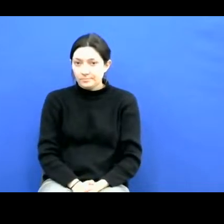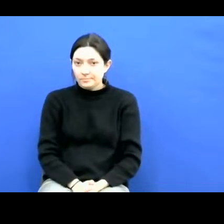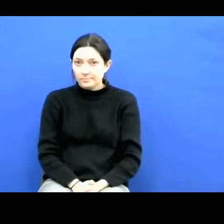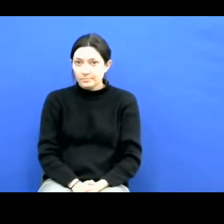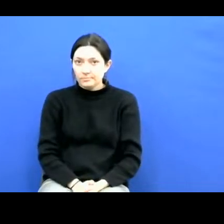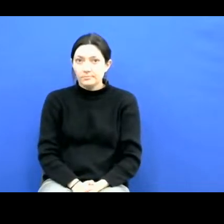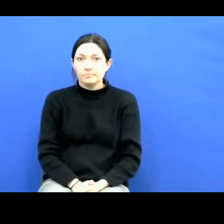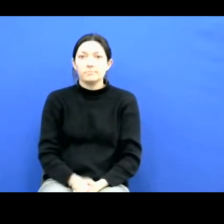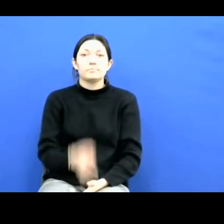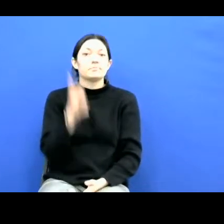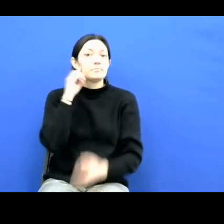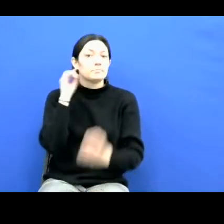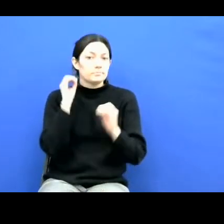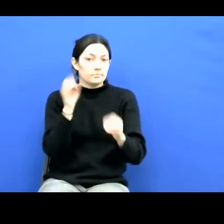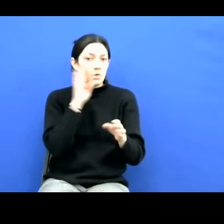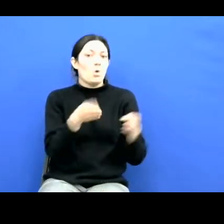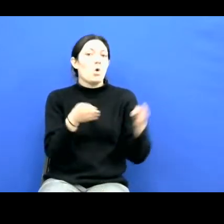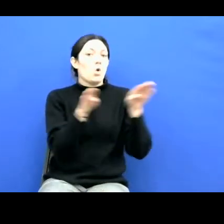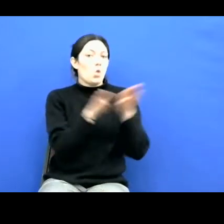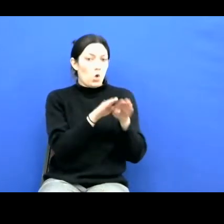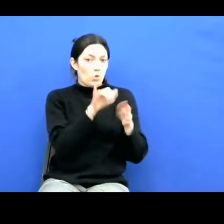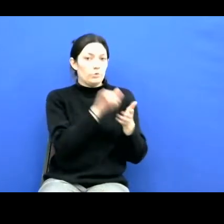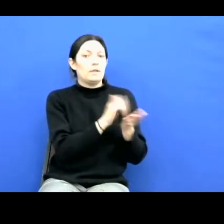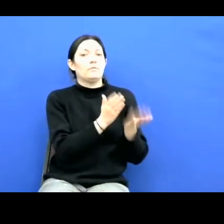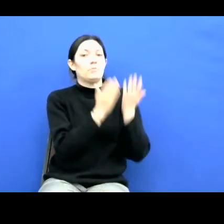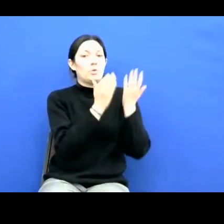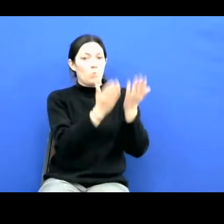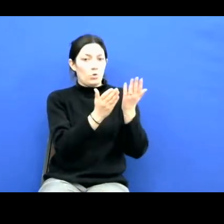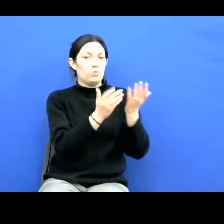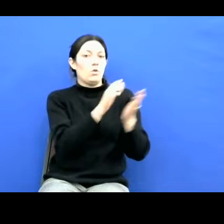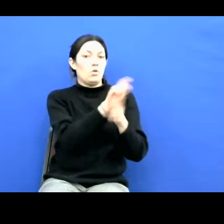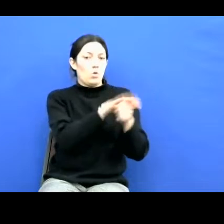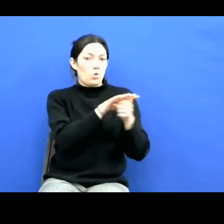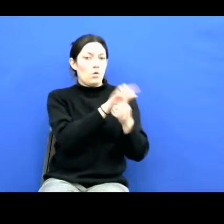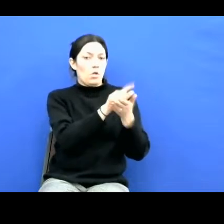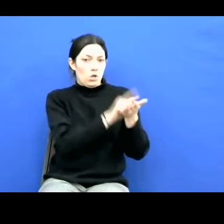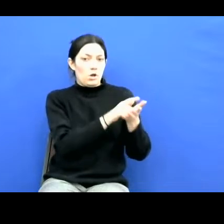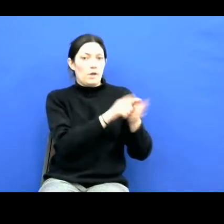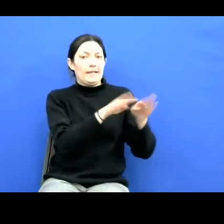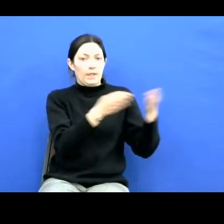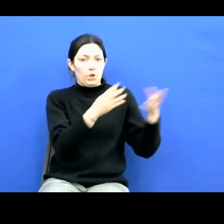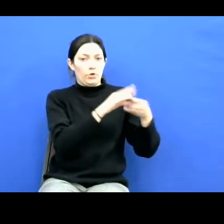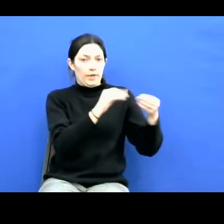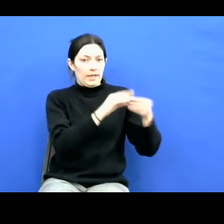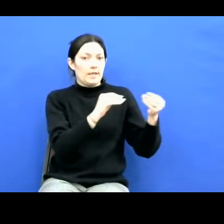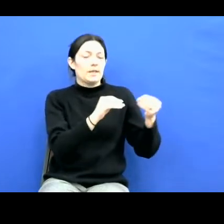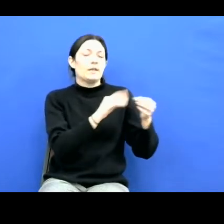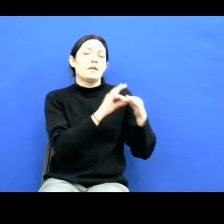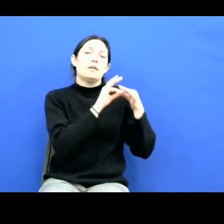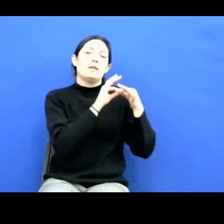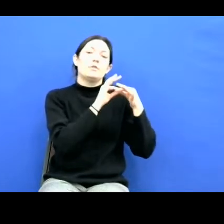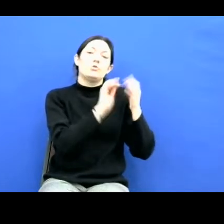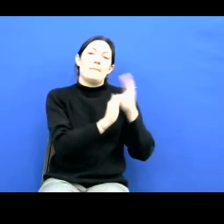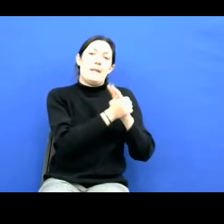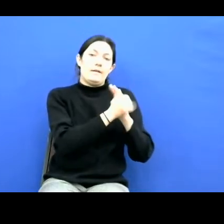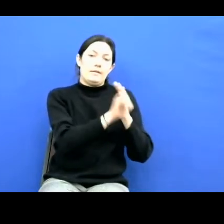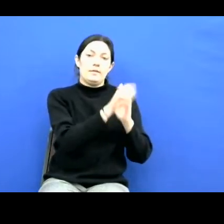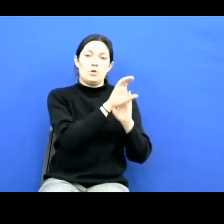Then hearing none, I'm going to close the public hearing for the proposed local law to amend the Town of Henrietta Code regarding solar energy systems.